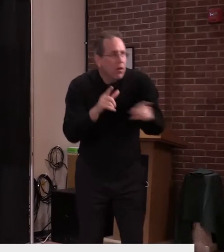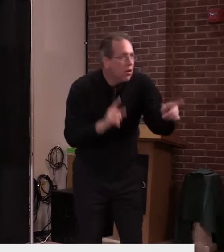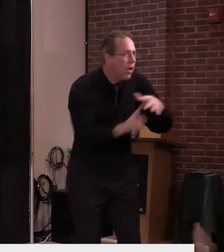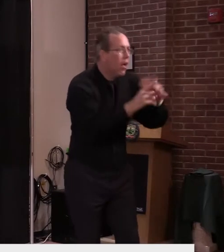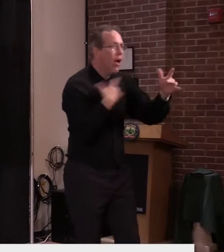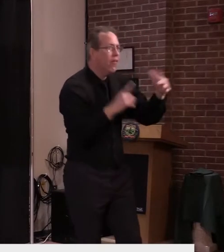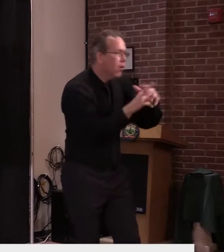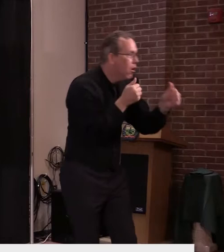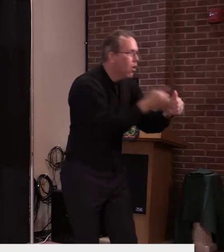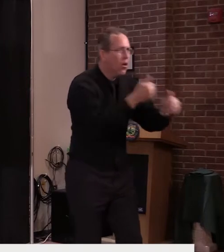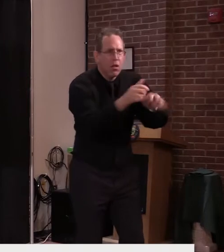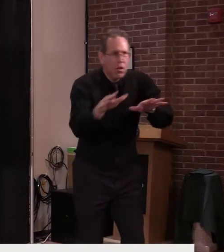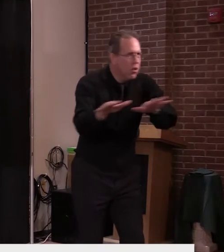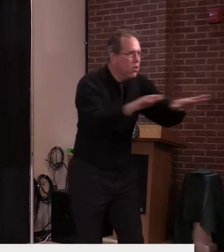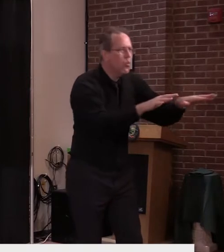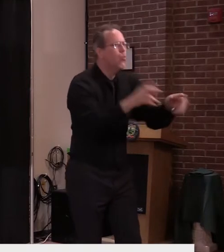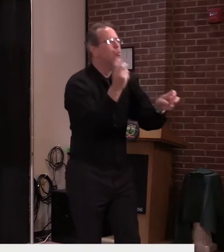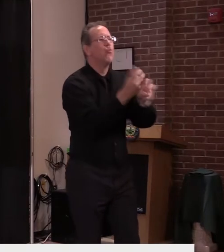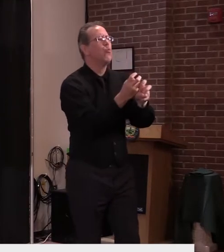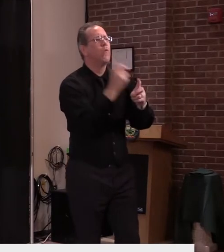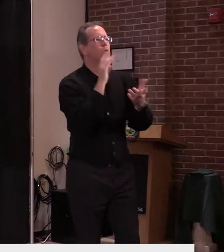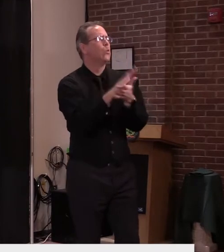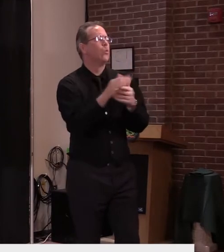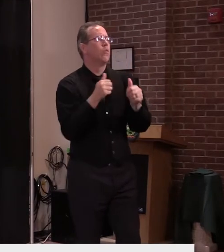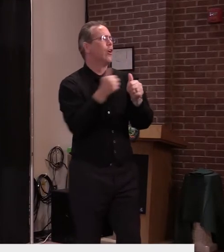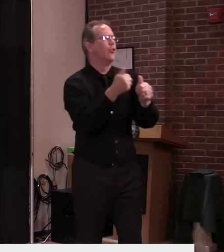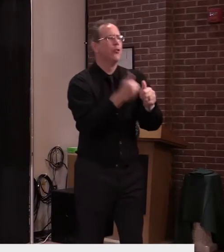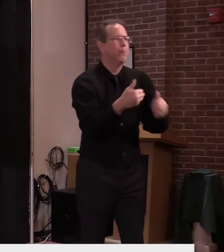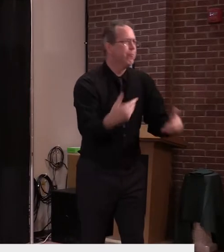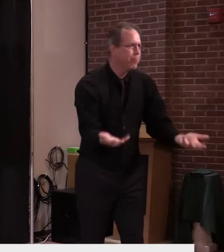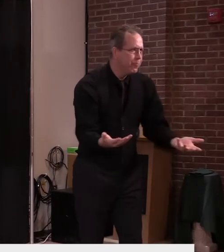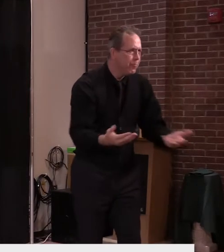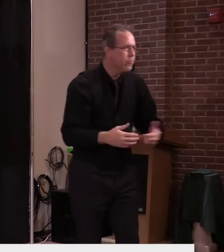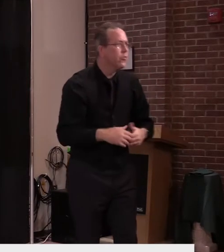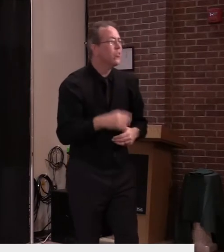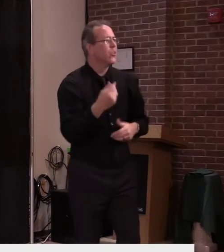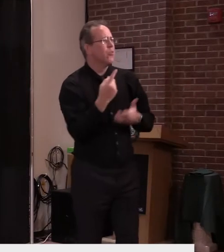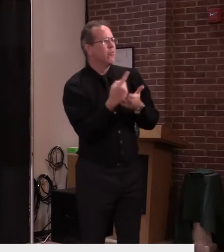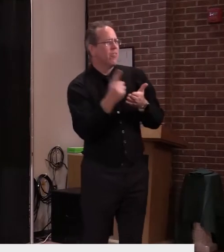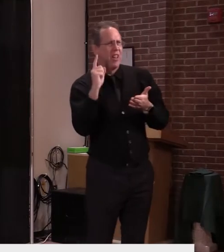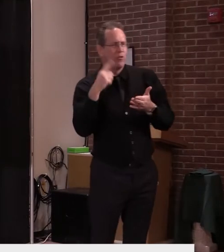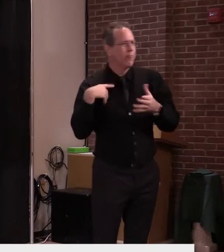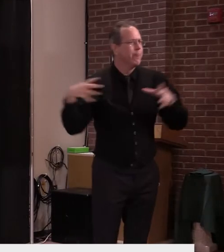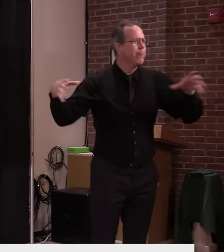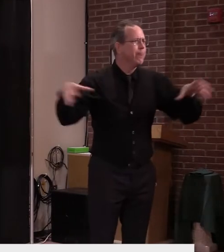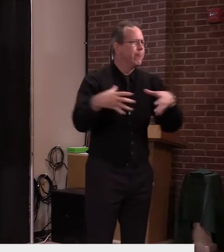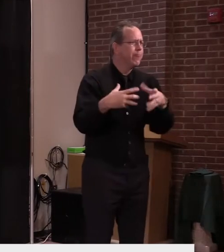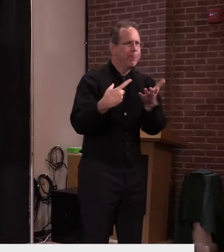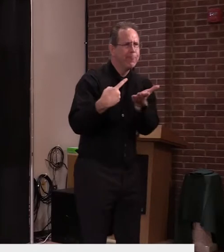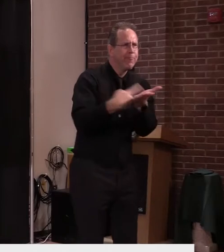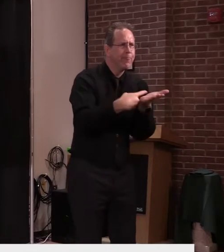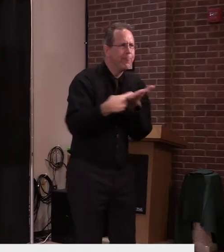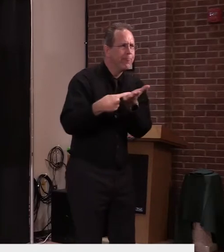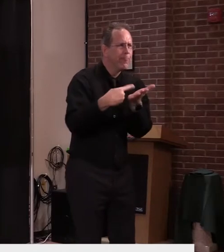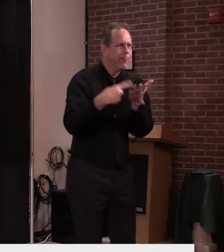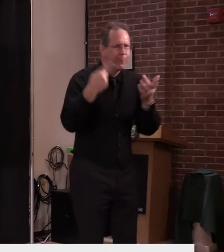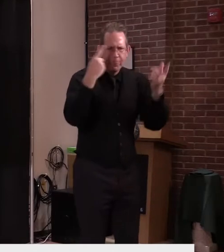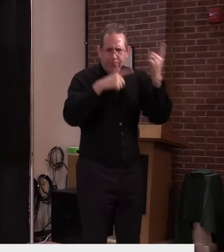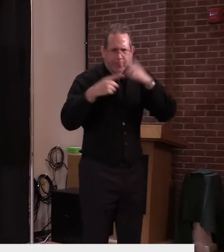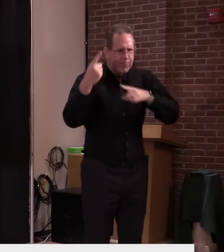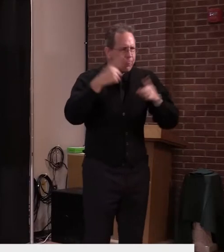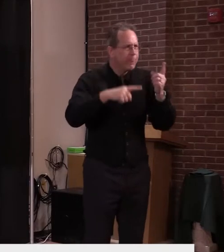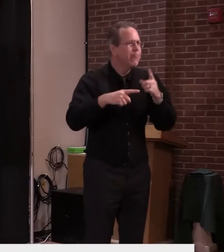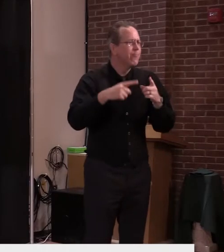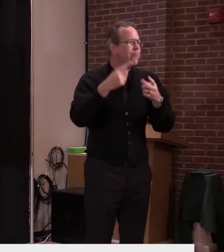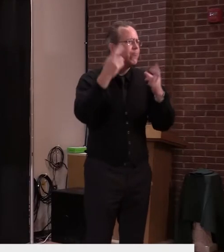Last week, our decision-making came to a pivotal moment when our public health team concluded that contact tracing and